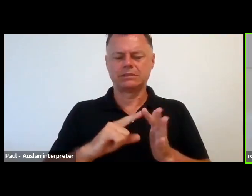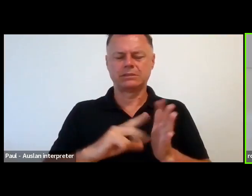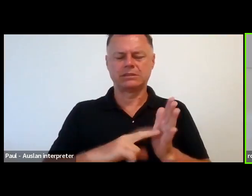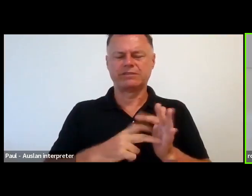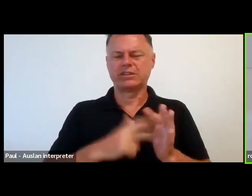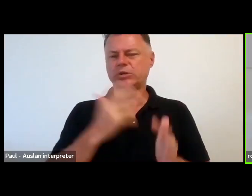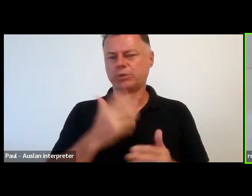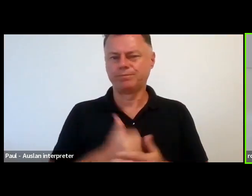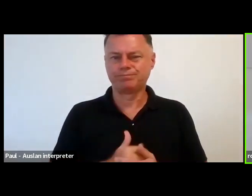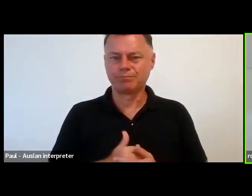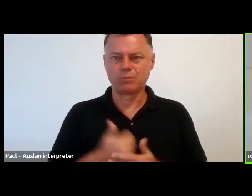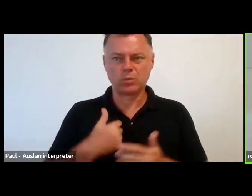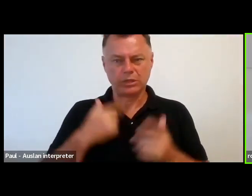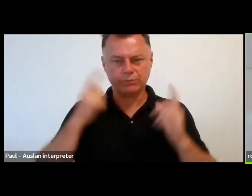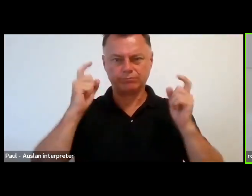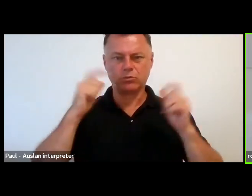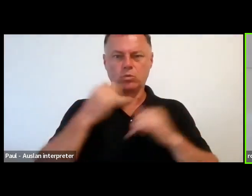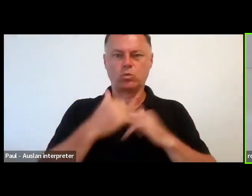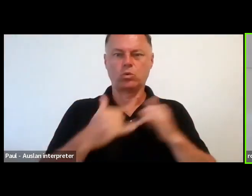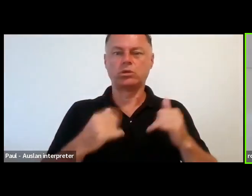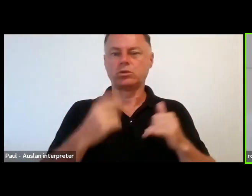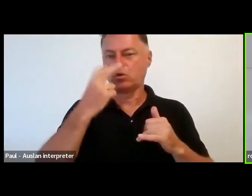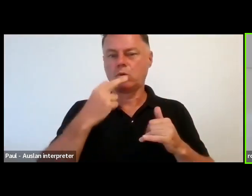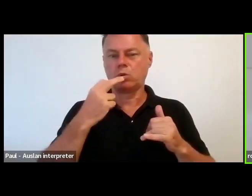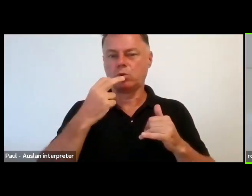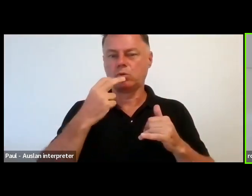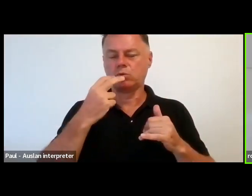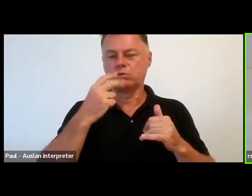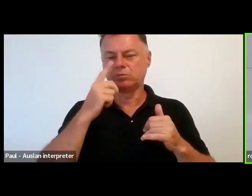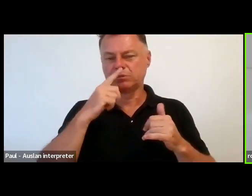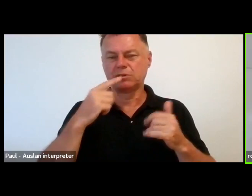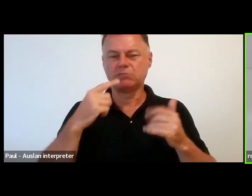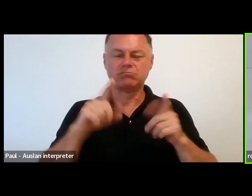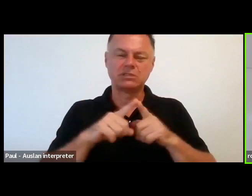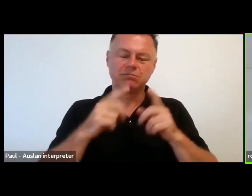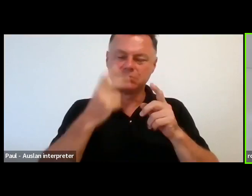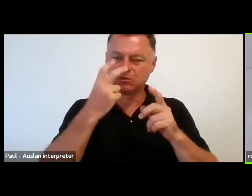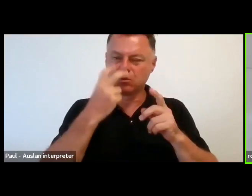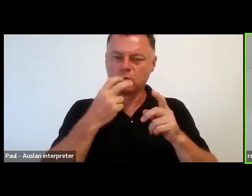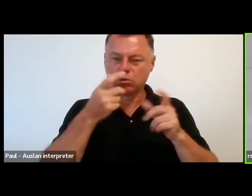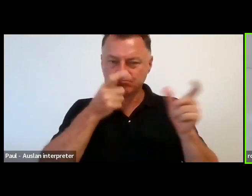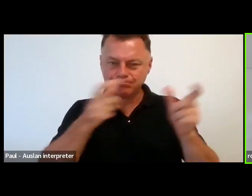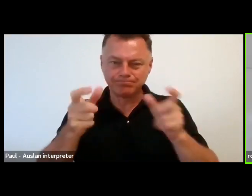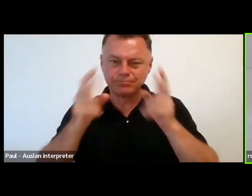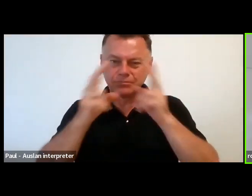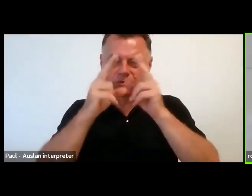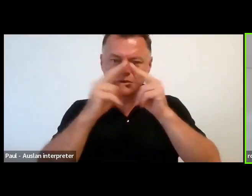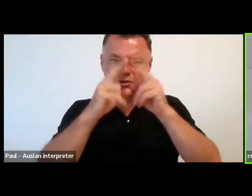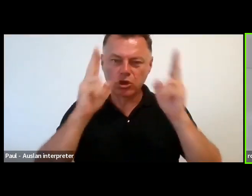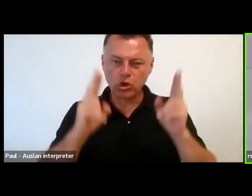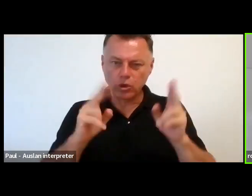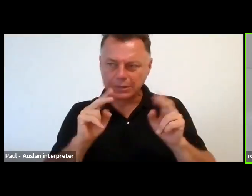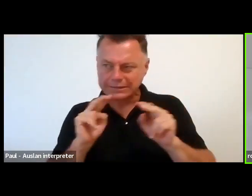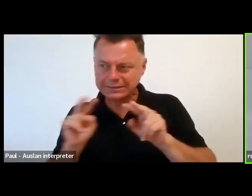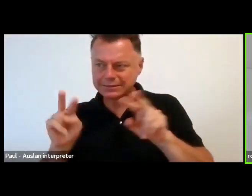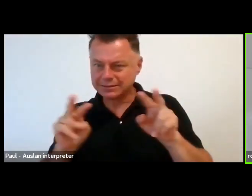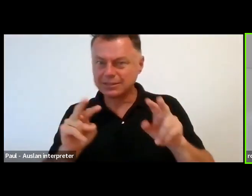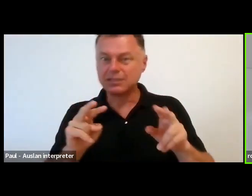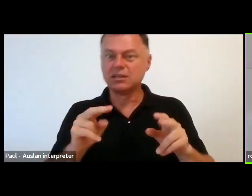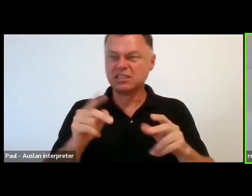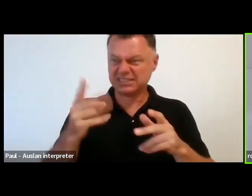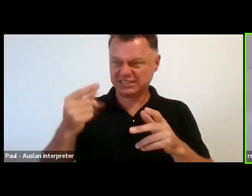in our aged care settings where we are managing active cases, that the residents that are contracting this